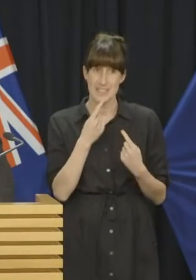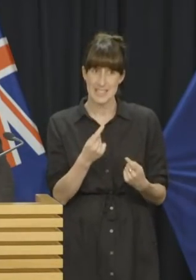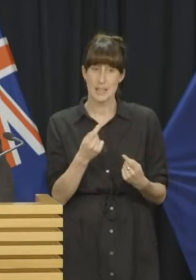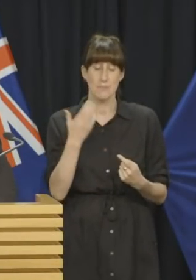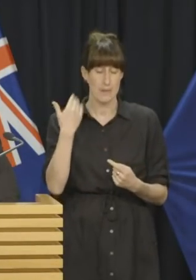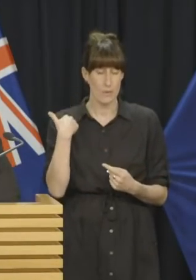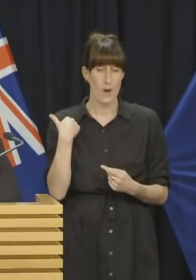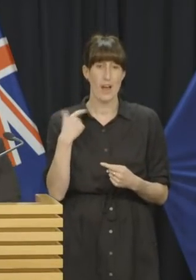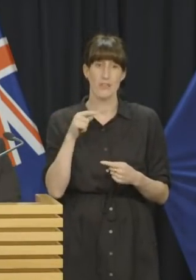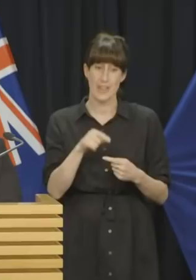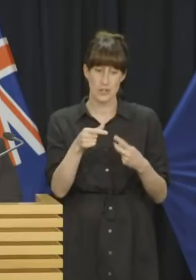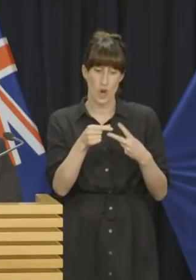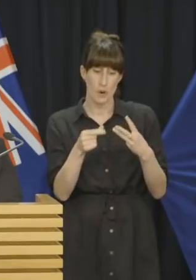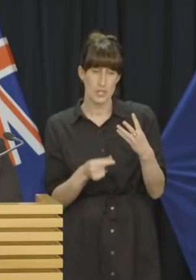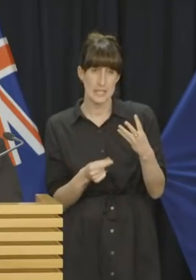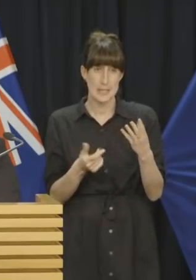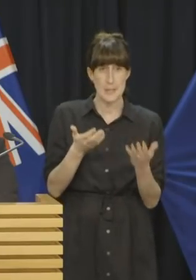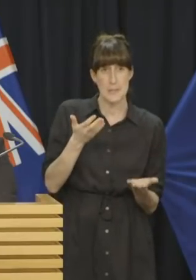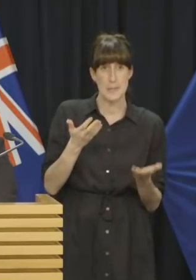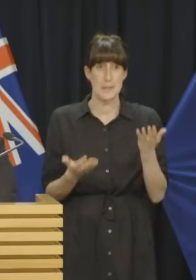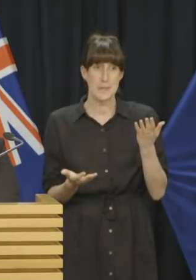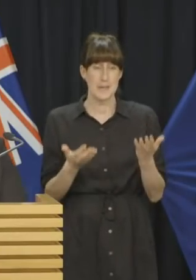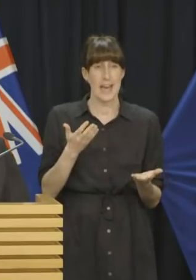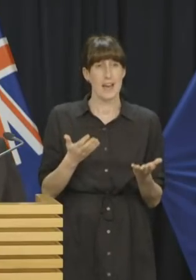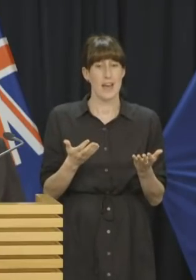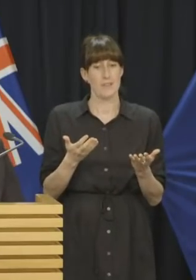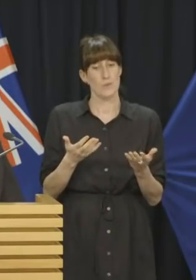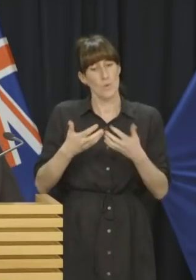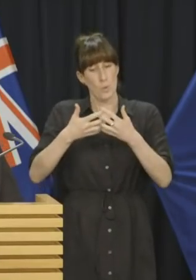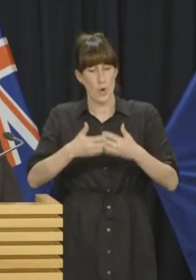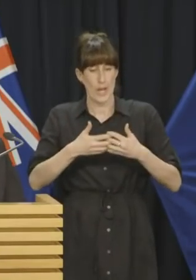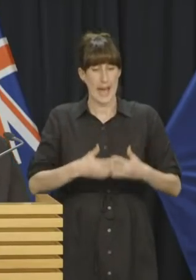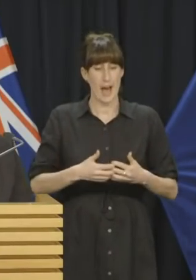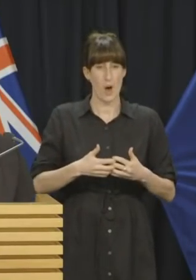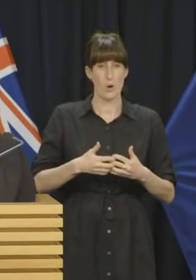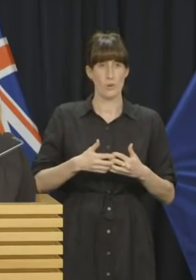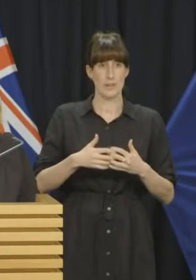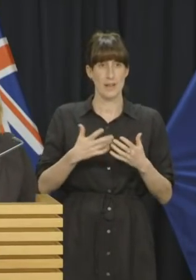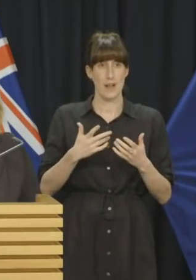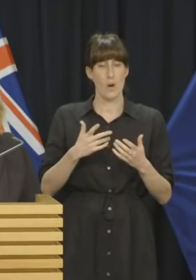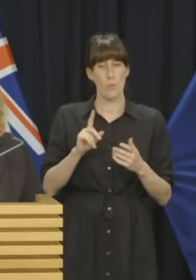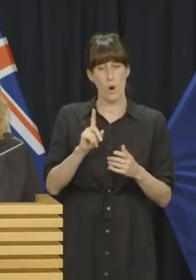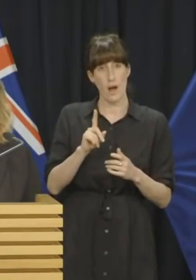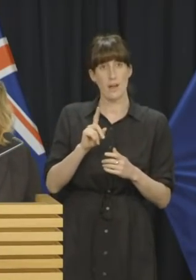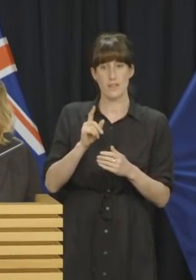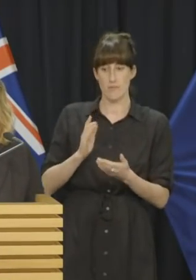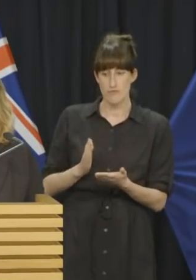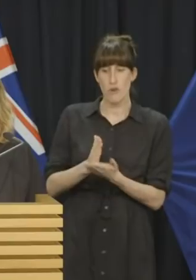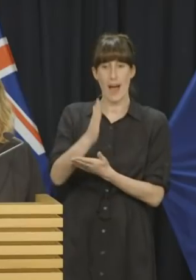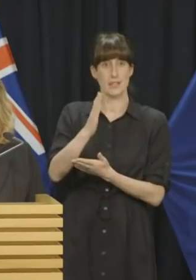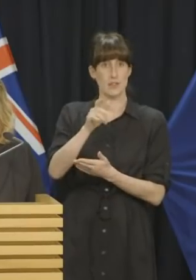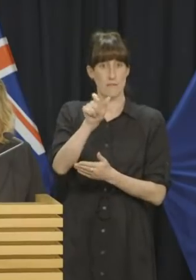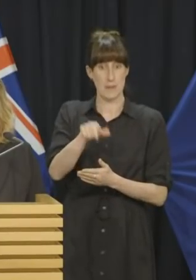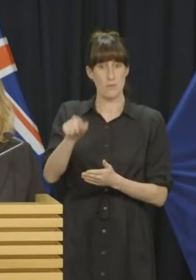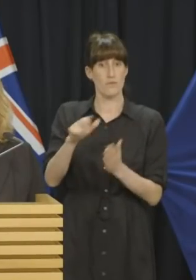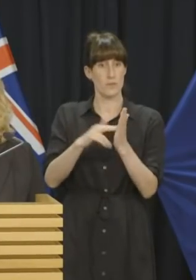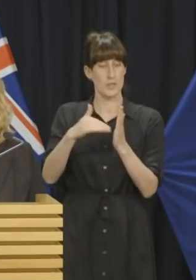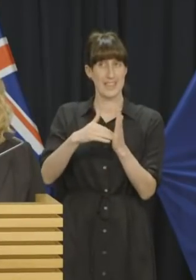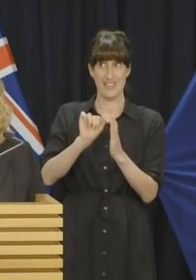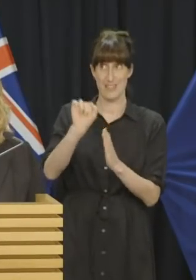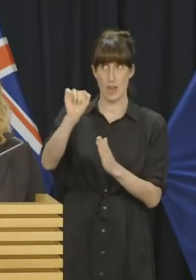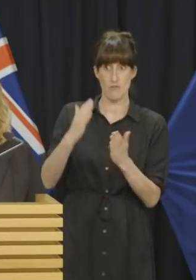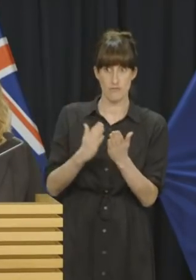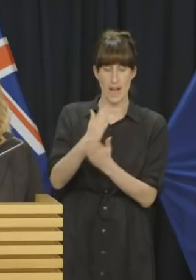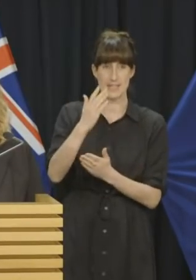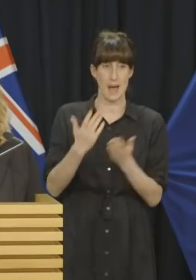were always going to be a balance with the right of New Zealand citizens and permanent residents to return home.